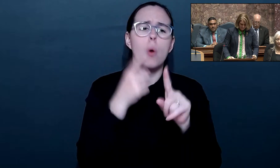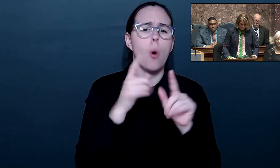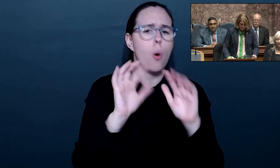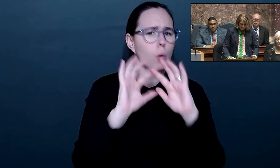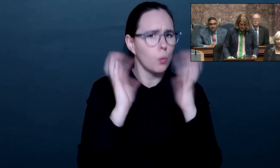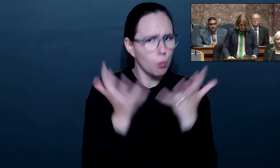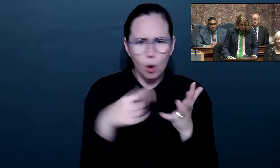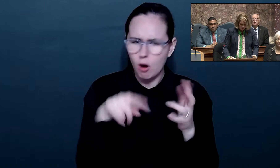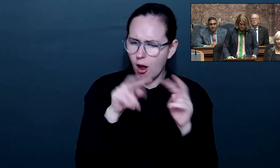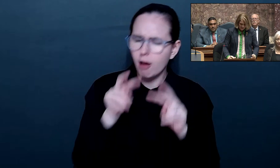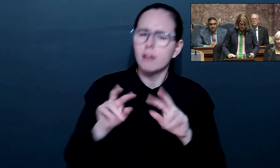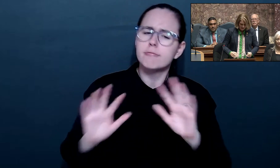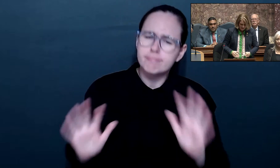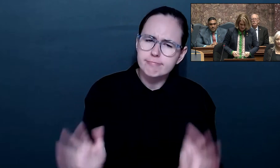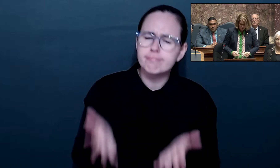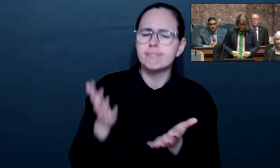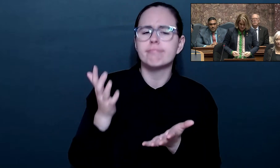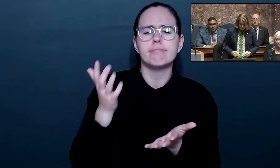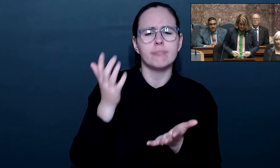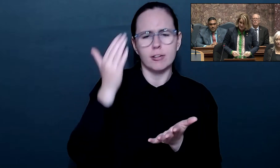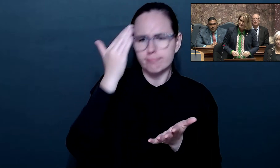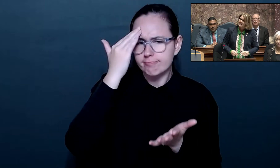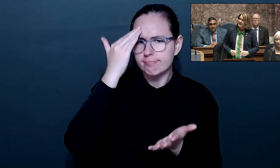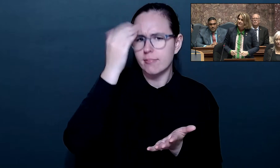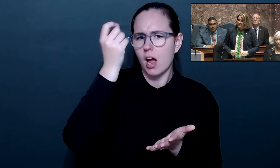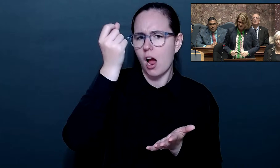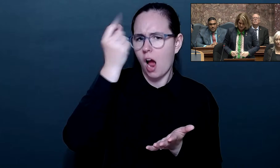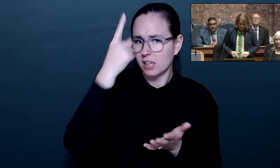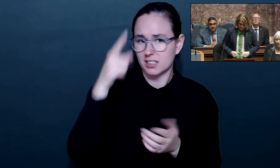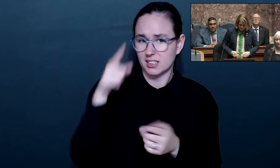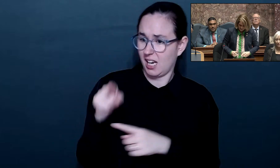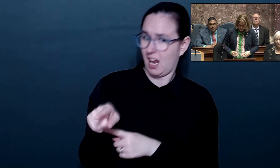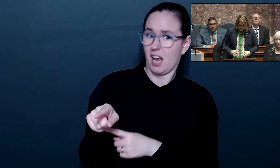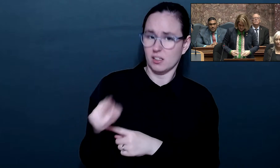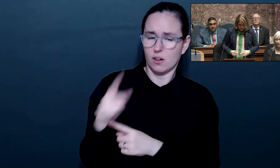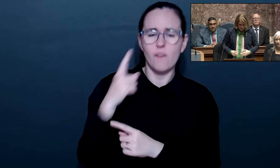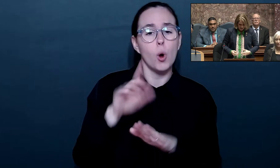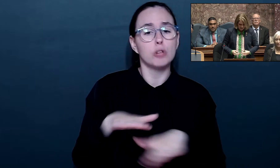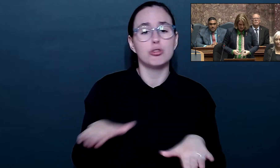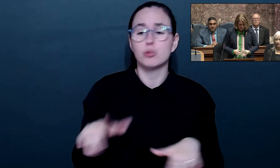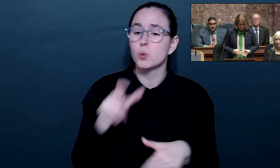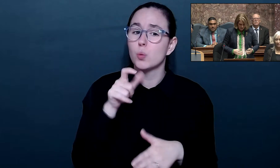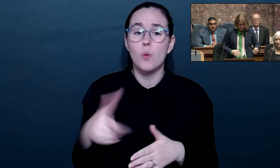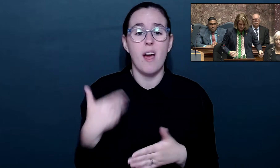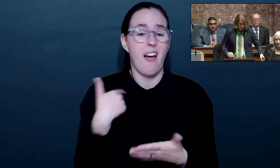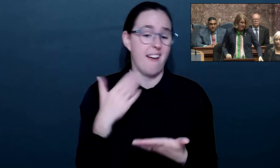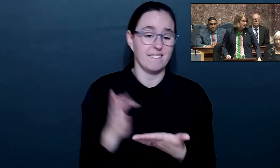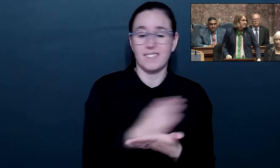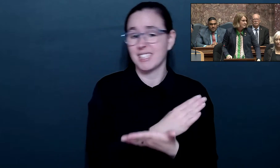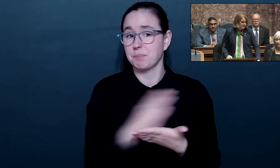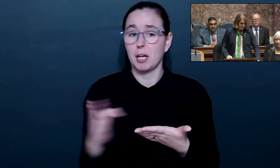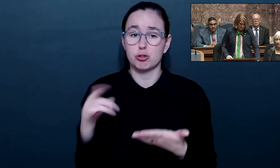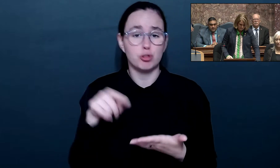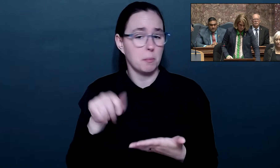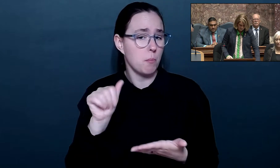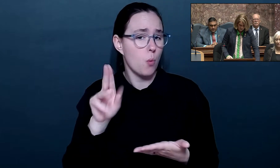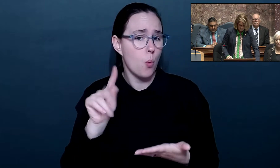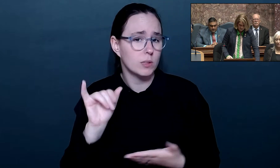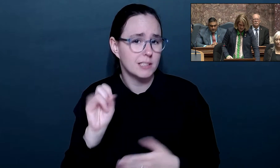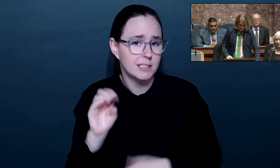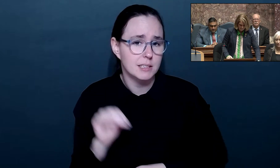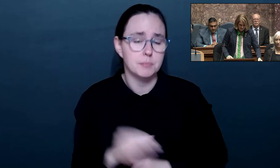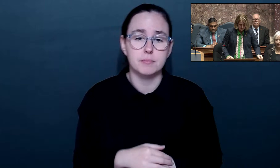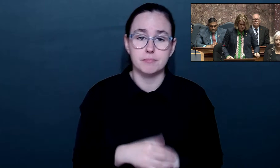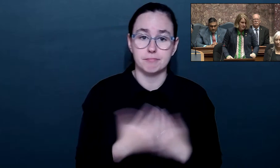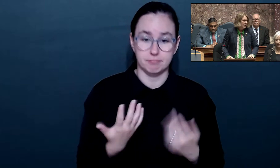spectrum. Established by the United Nations in 2007, this day aims to shine a light on the unique strengths people with